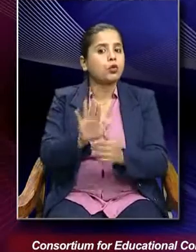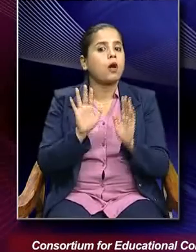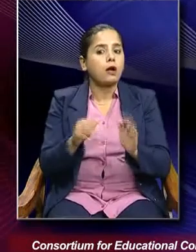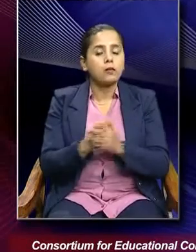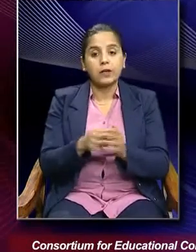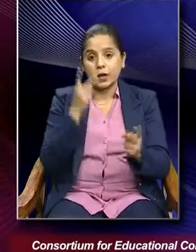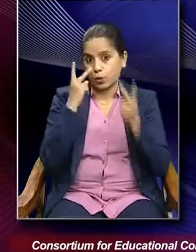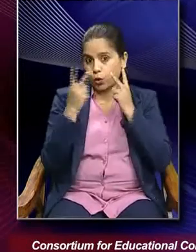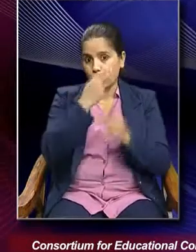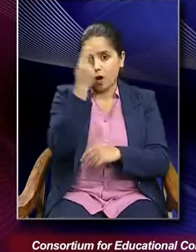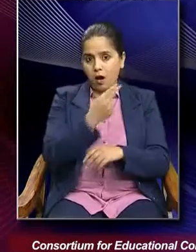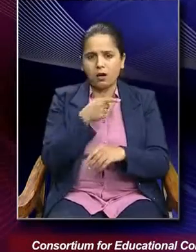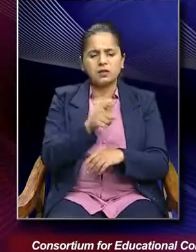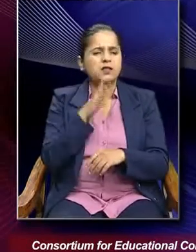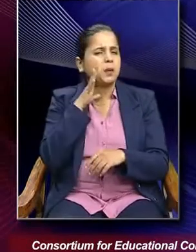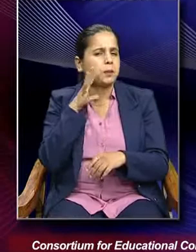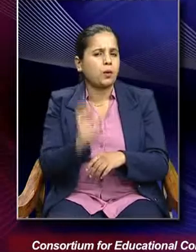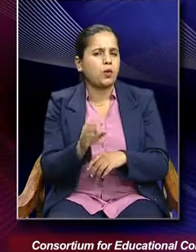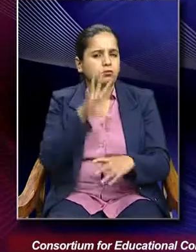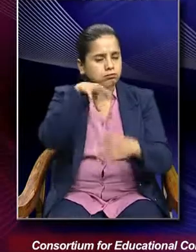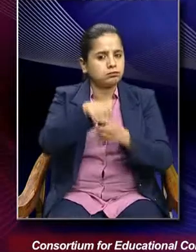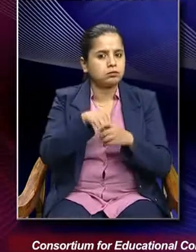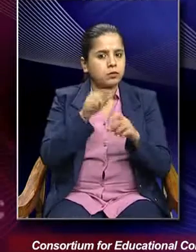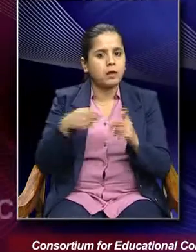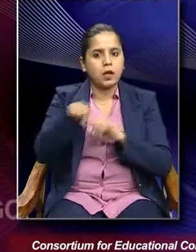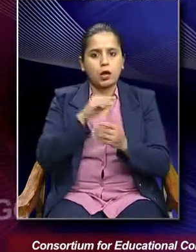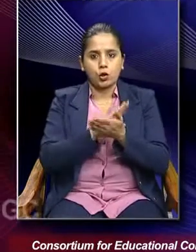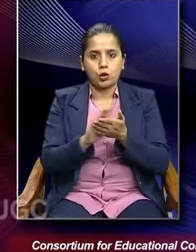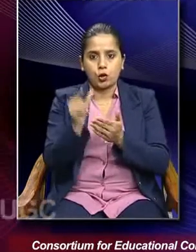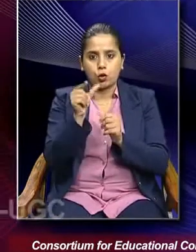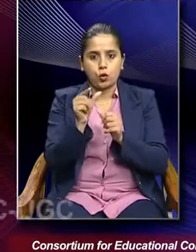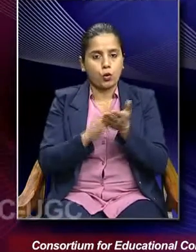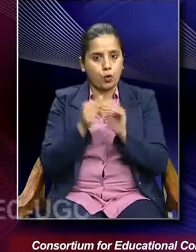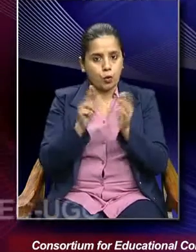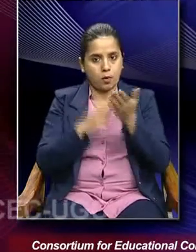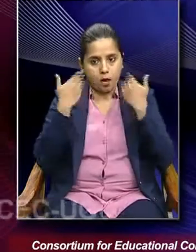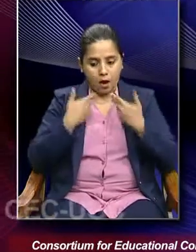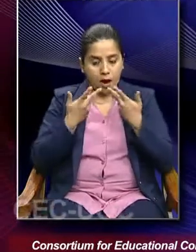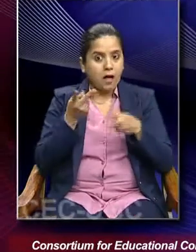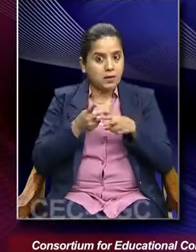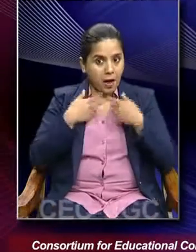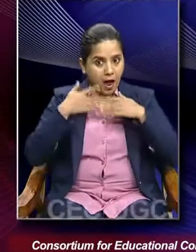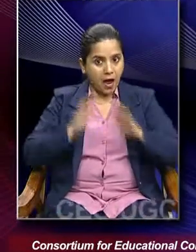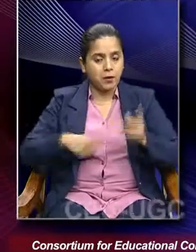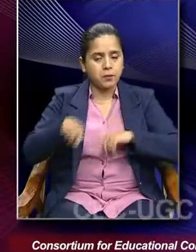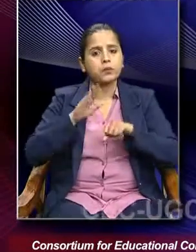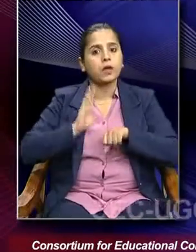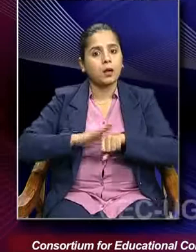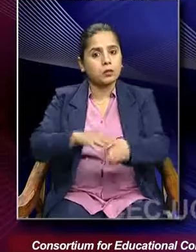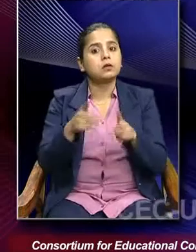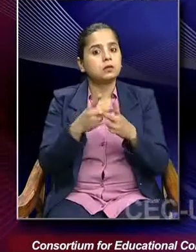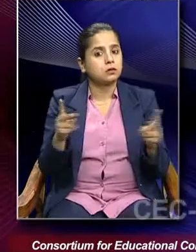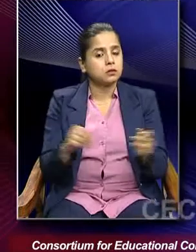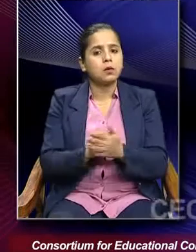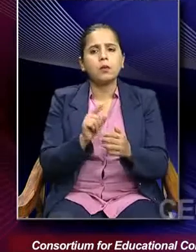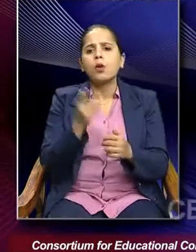Visual art is an important part of the human existence as well as experience,